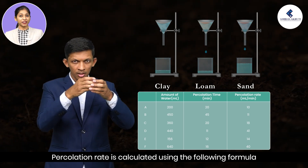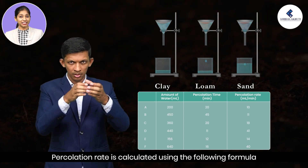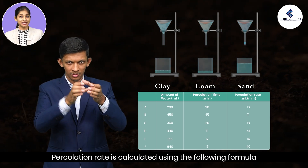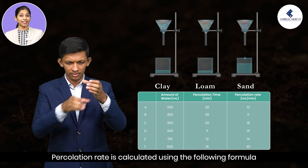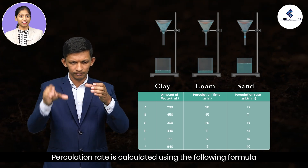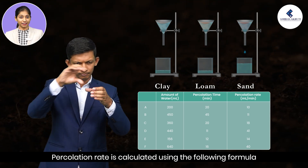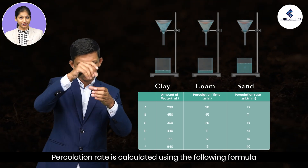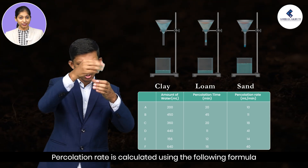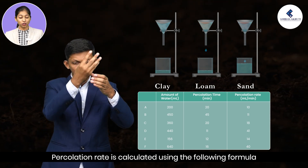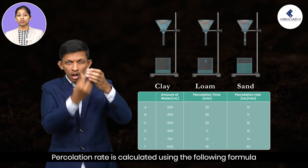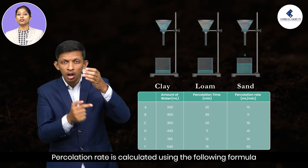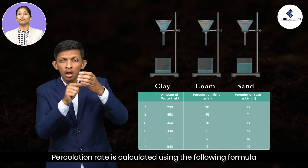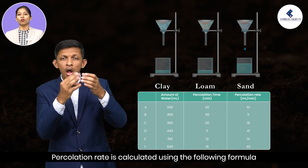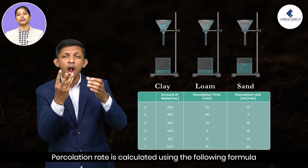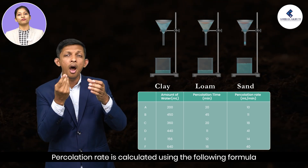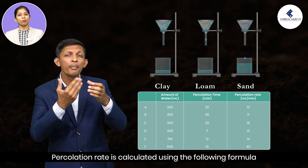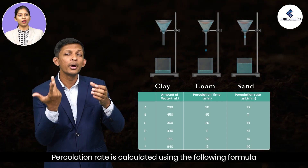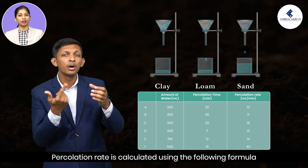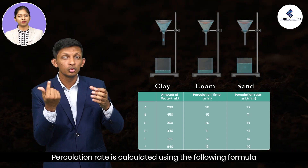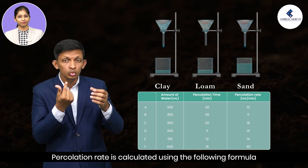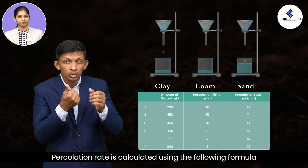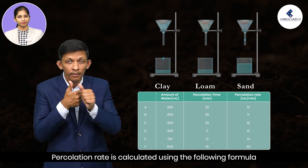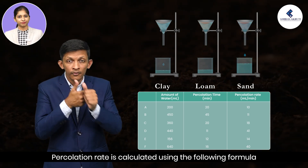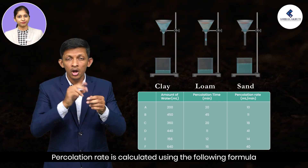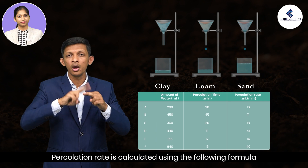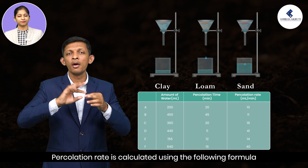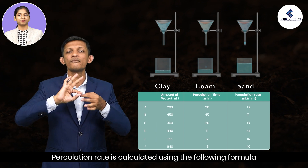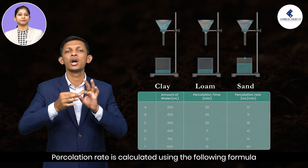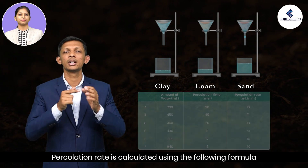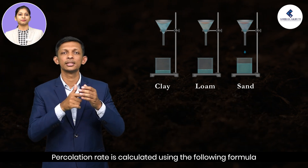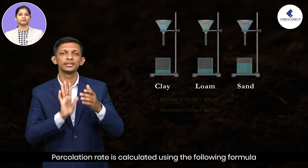Percolation rate is calculated using the following formula.